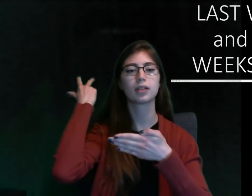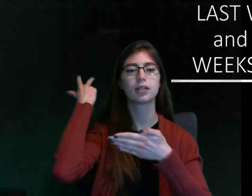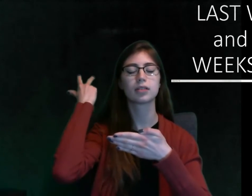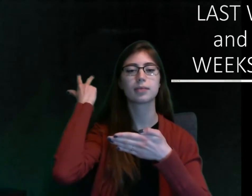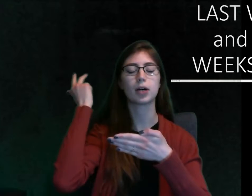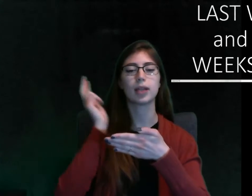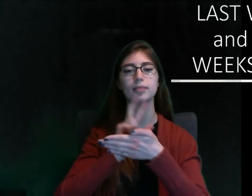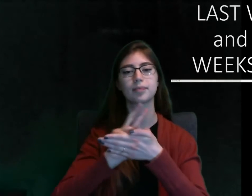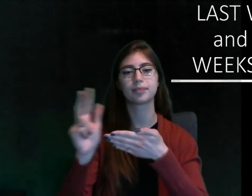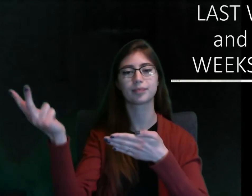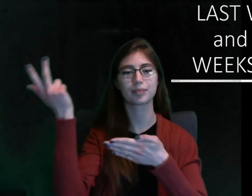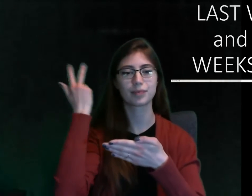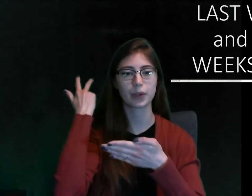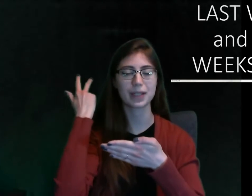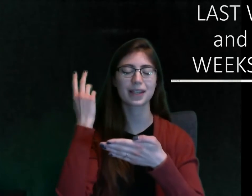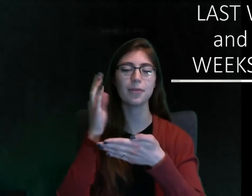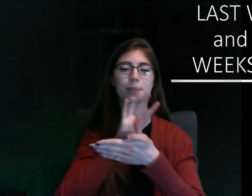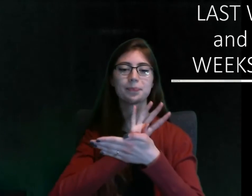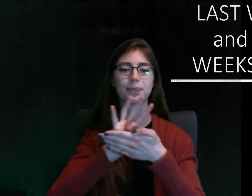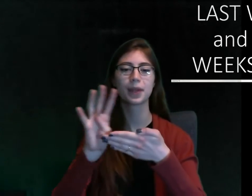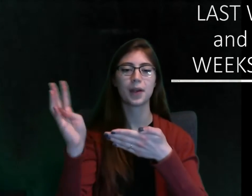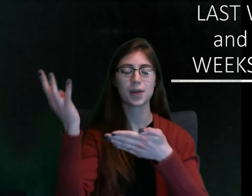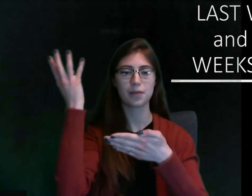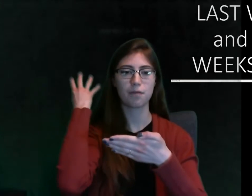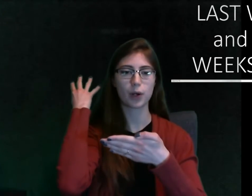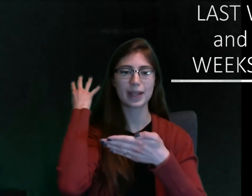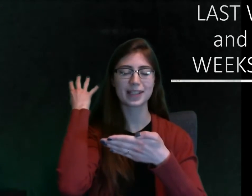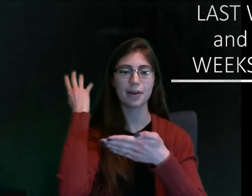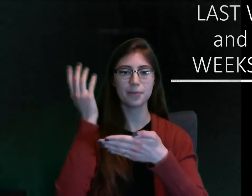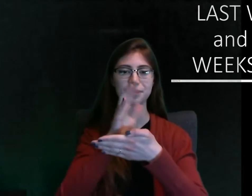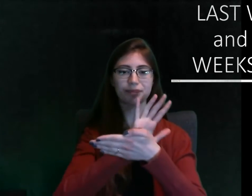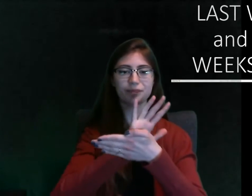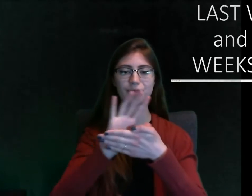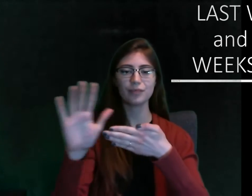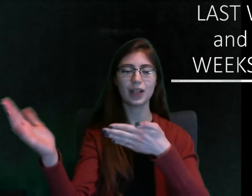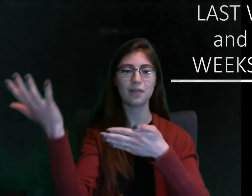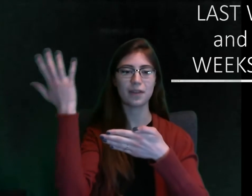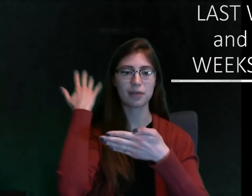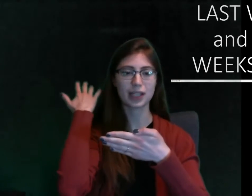to palm in. 3 weeks ago, 4 weeks ago, 5 weeks ago,